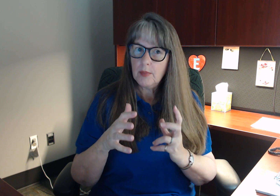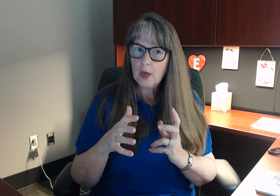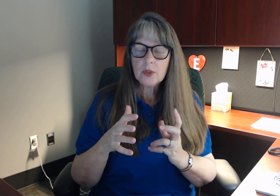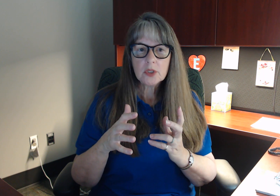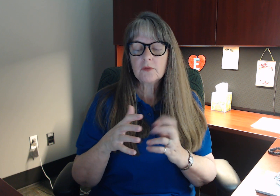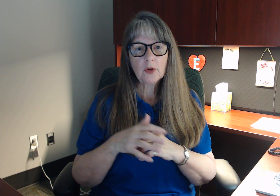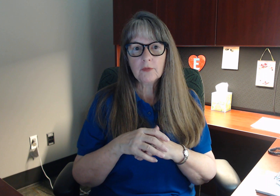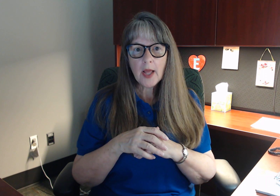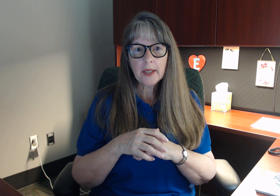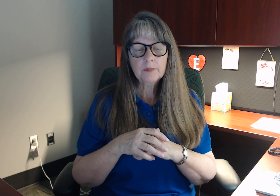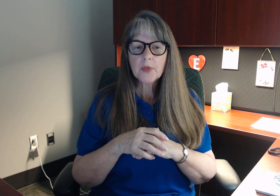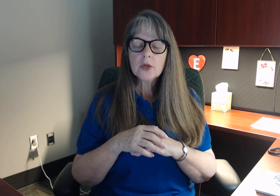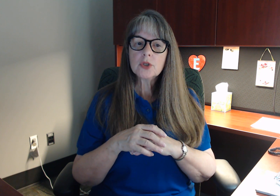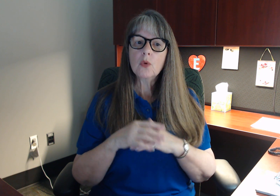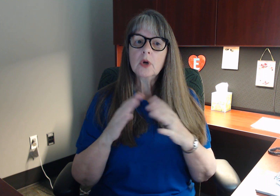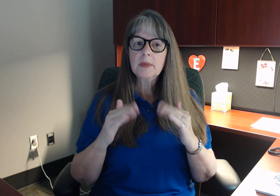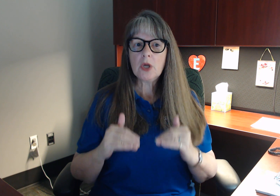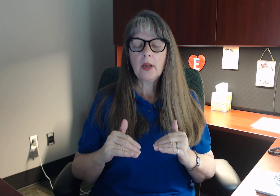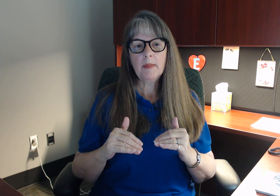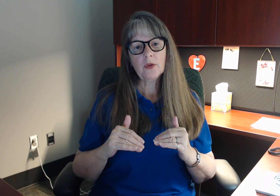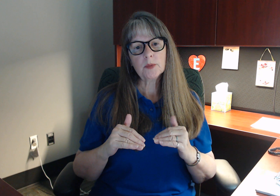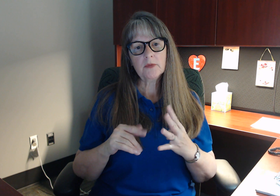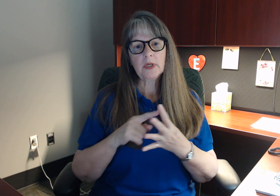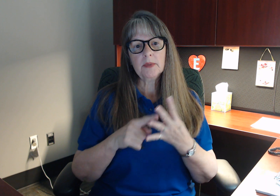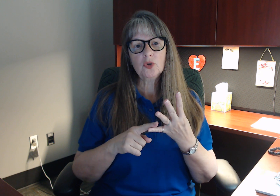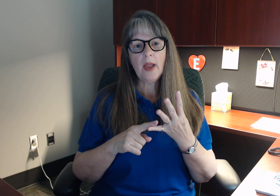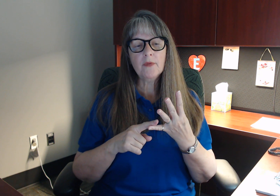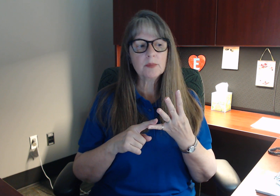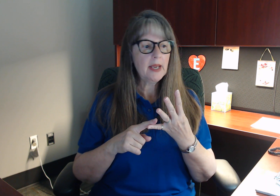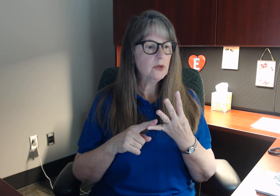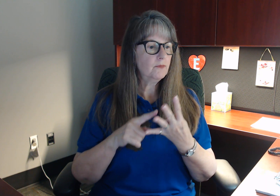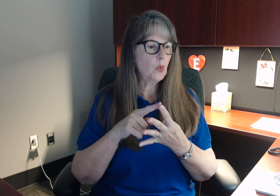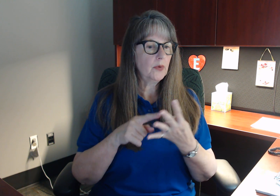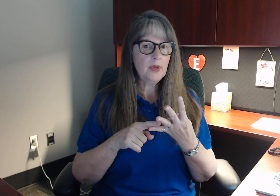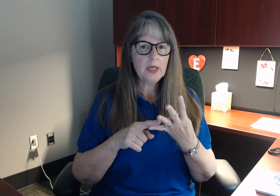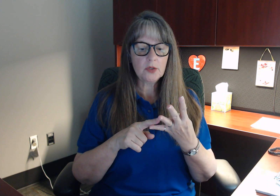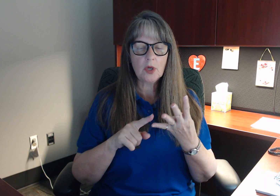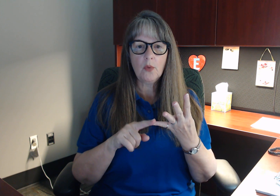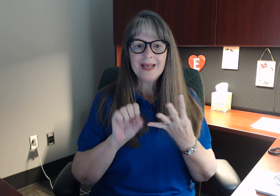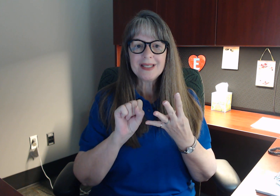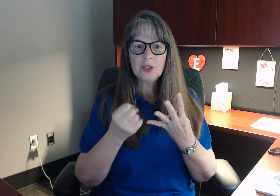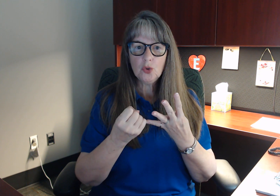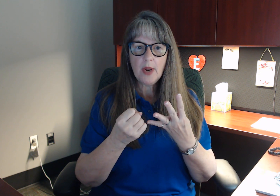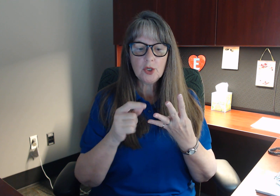aerophobia, which is fear of flying. So we're going to be talking about those specifically, but you have those main four things. So